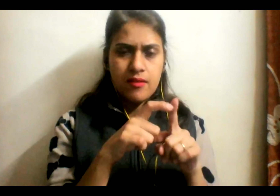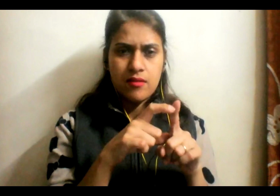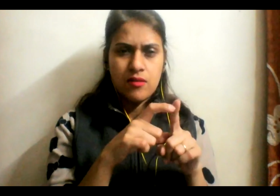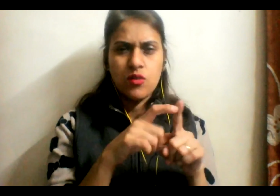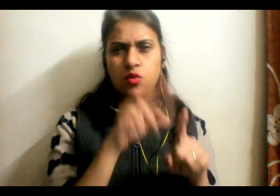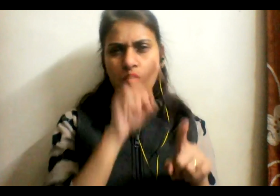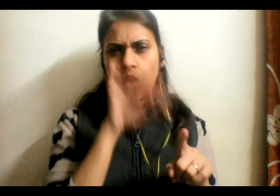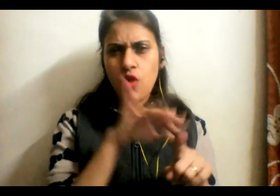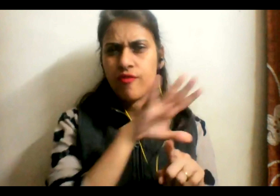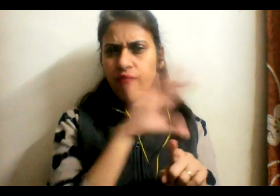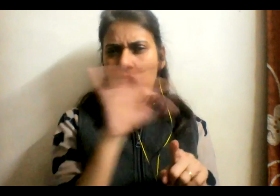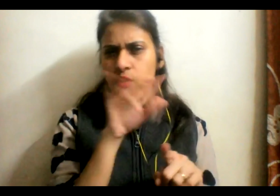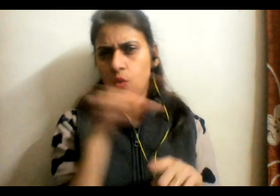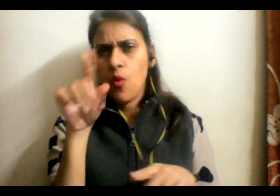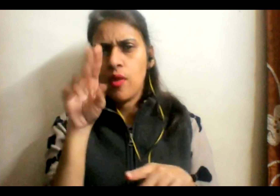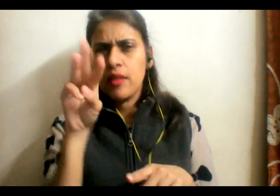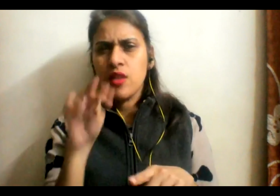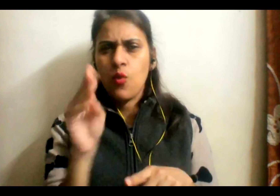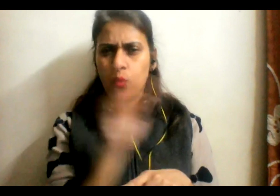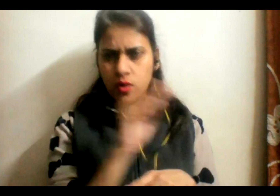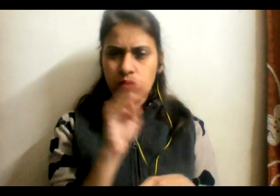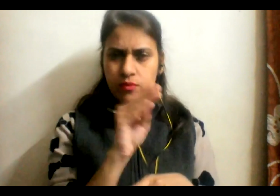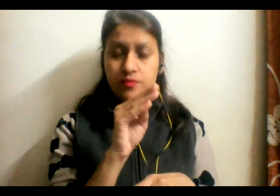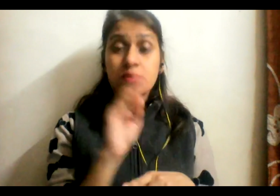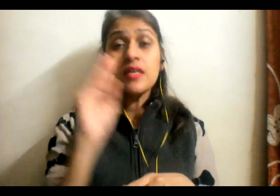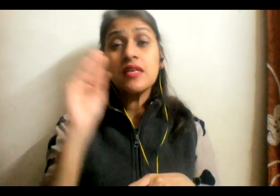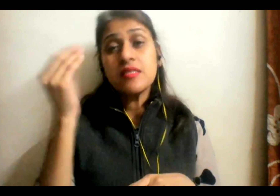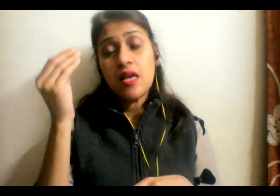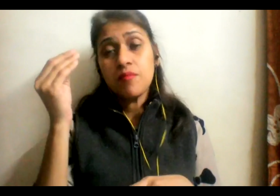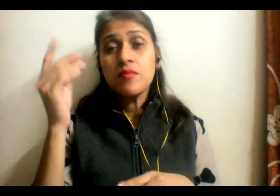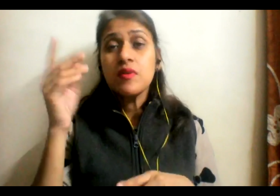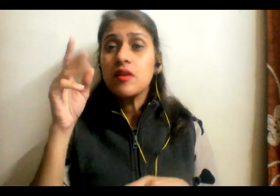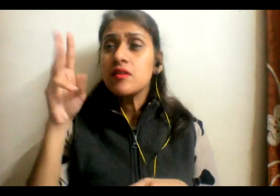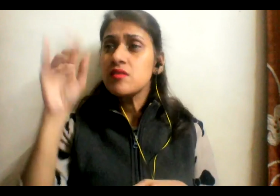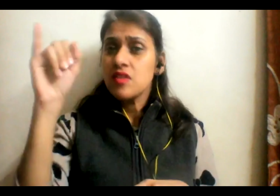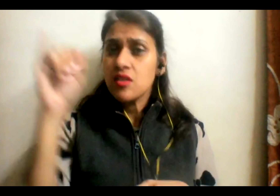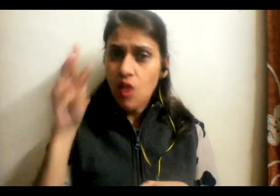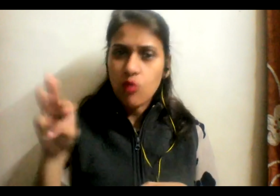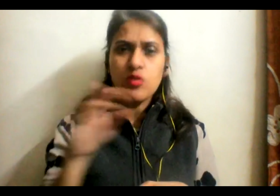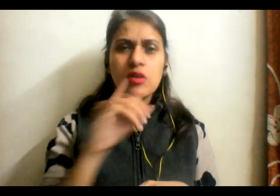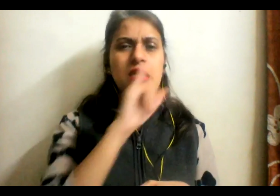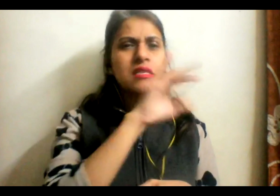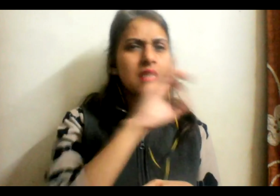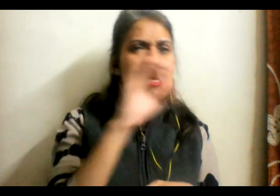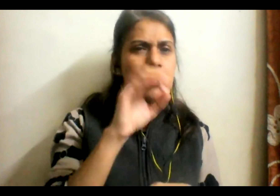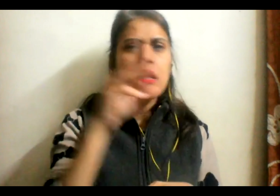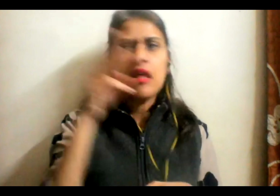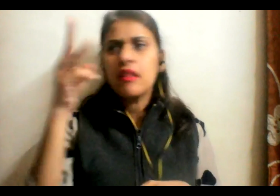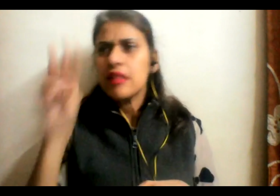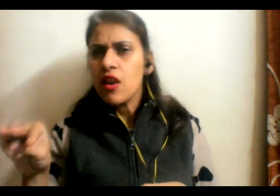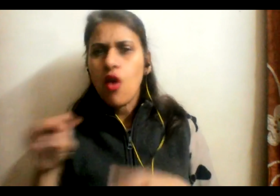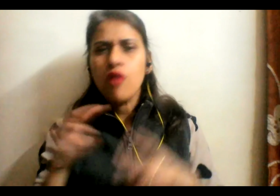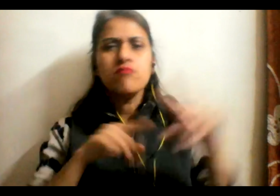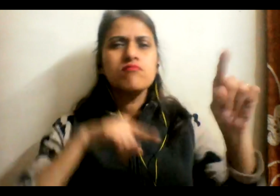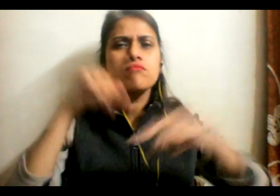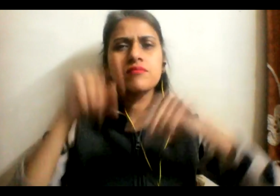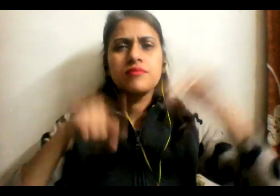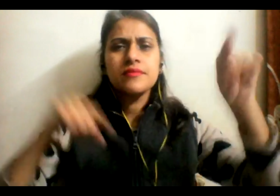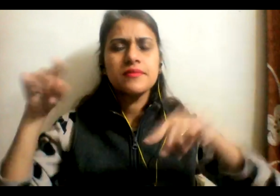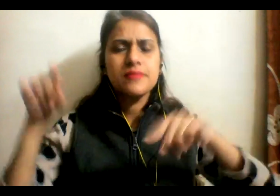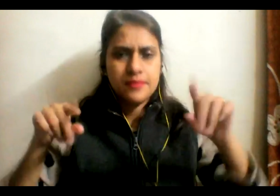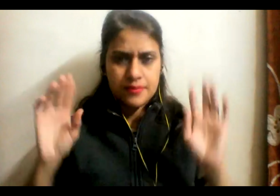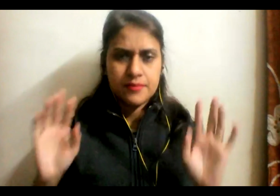say 3,000 or 2,500, and some state have just 1,000, some state have 600, and I think 300 is the lowest